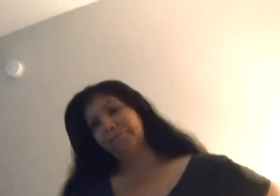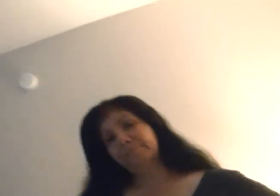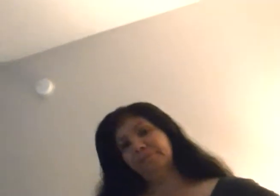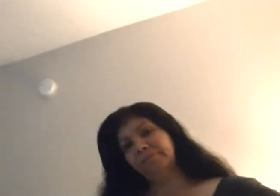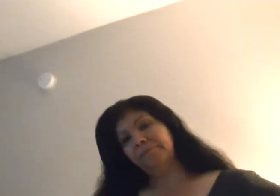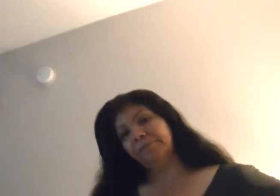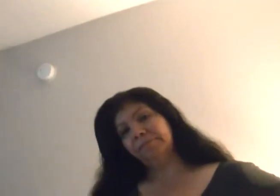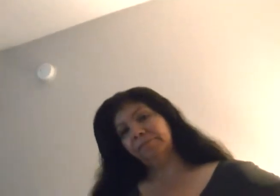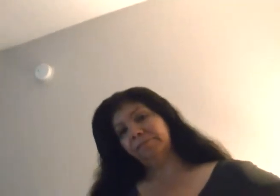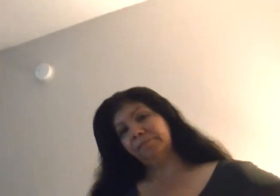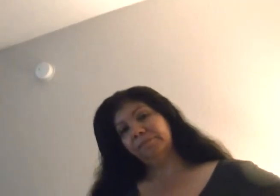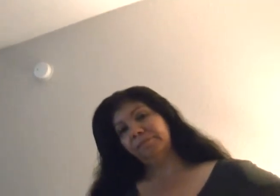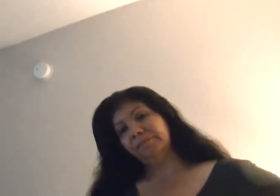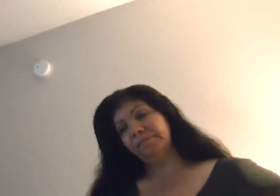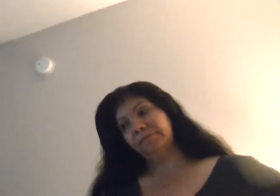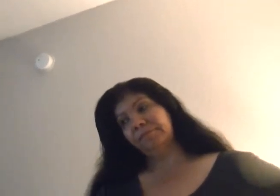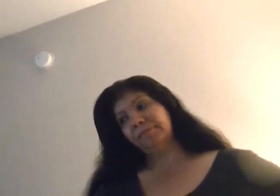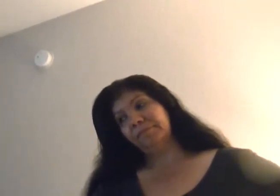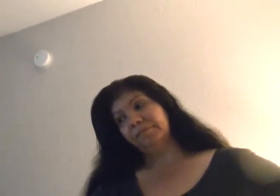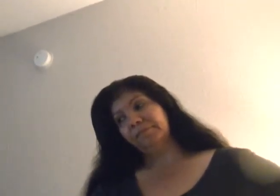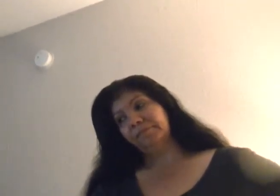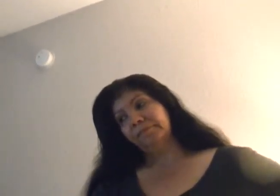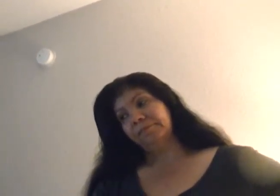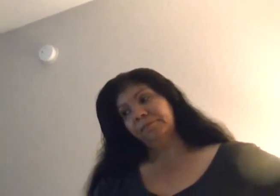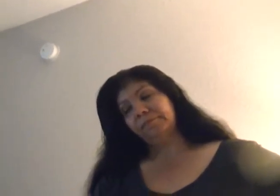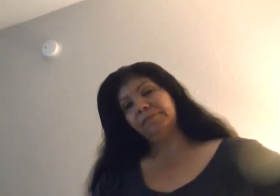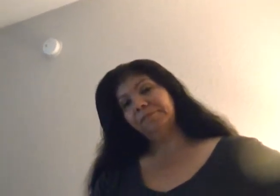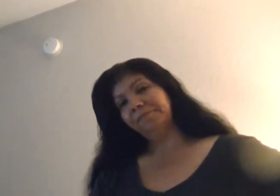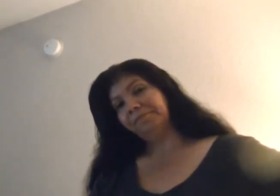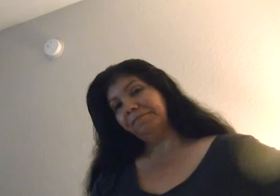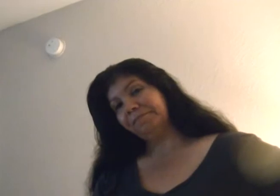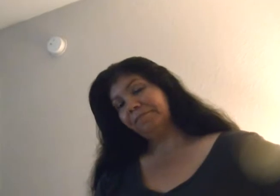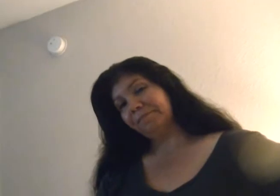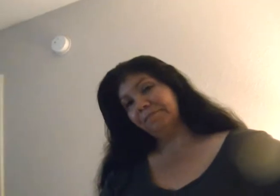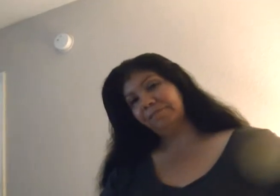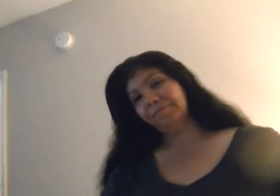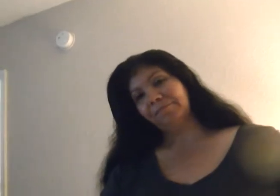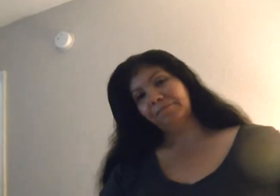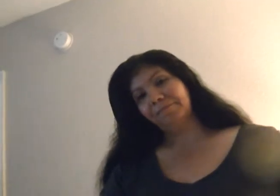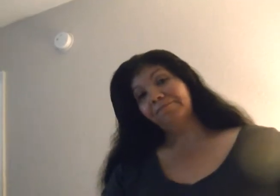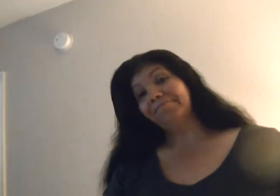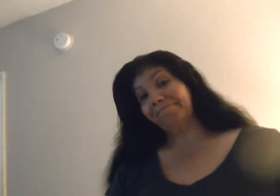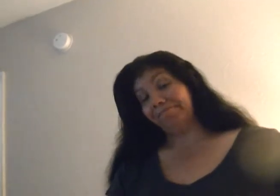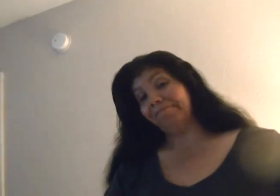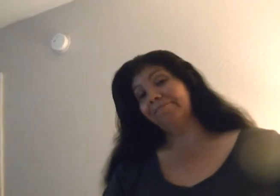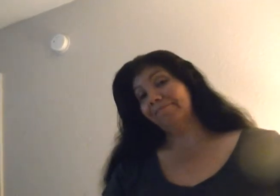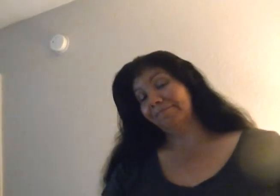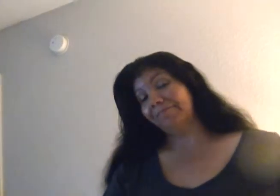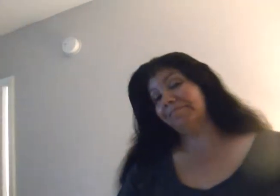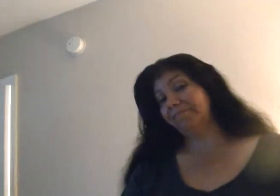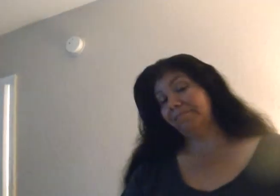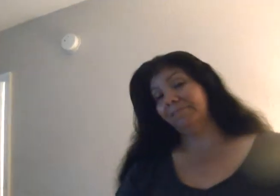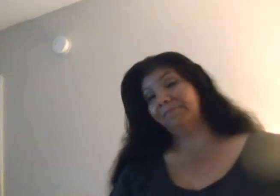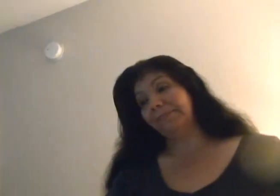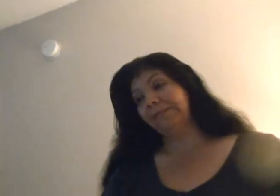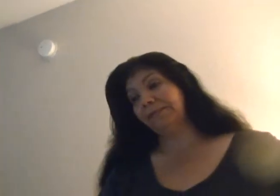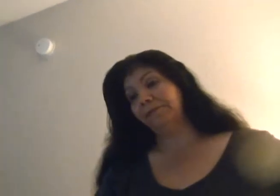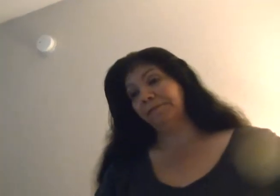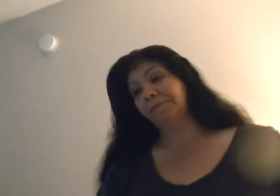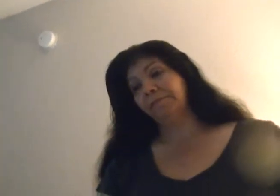actually push us. You know God's speeding up the process in your life when the devil's always working. So why am I saying this? To